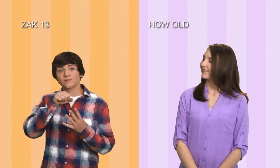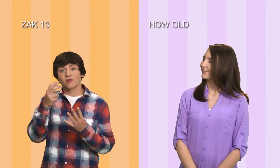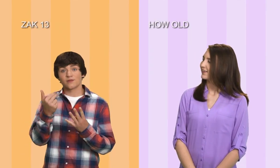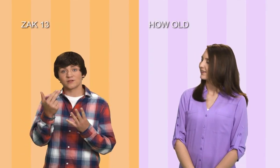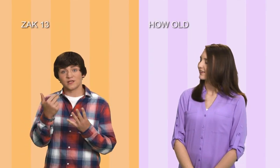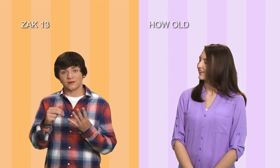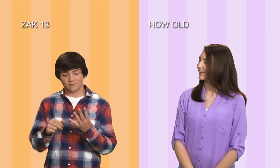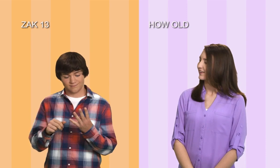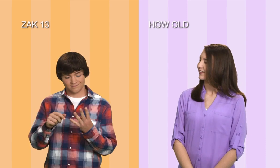13.